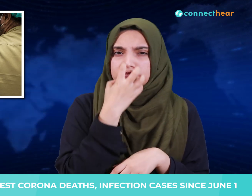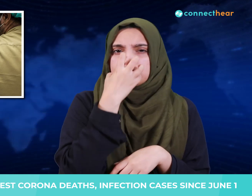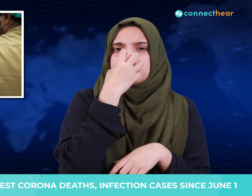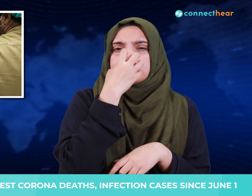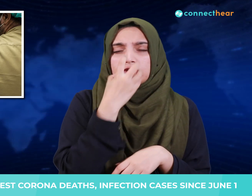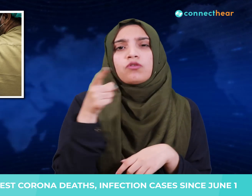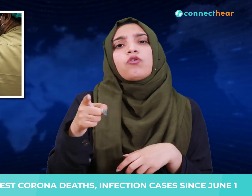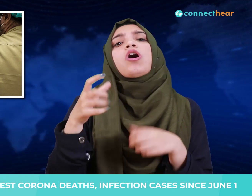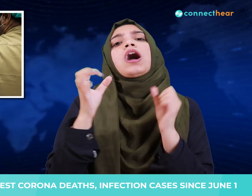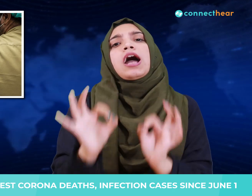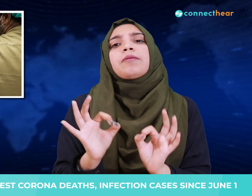Around